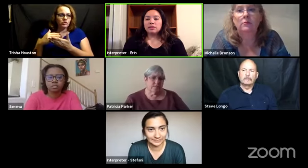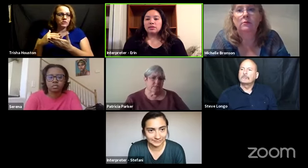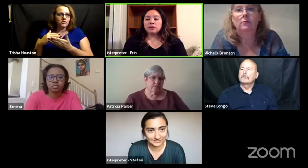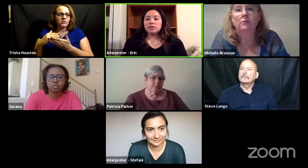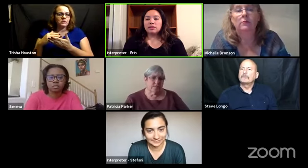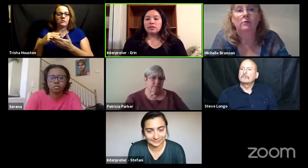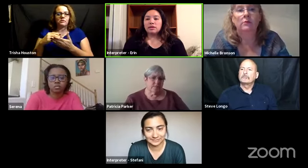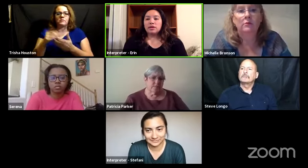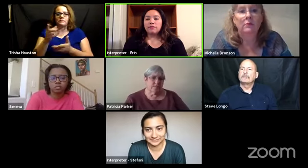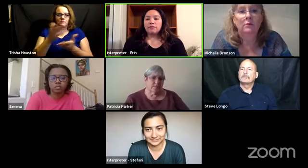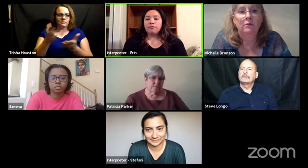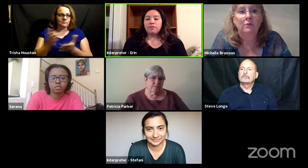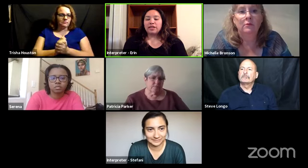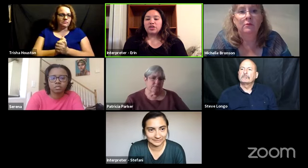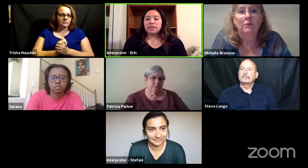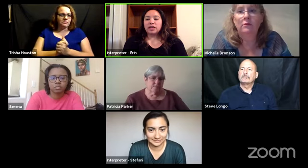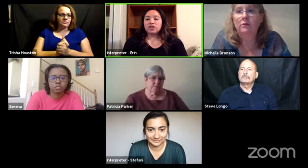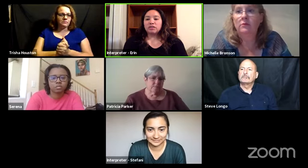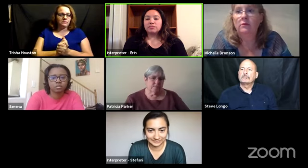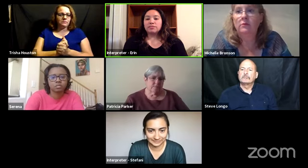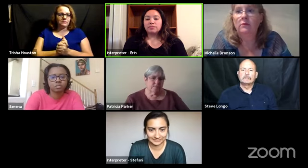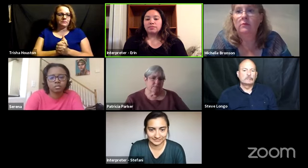bylaws, section by section.